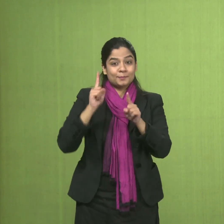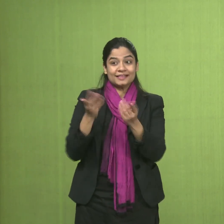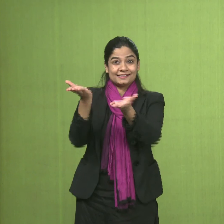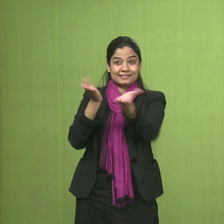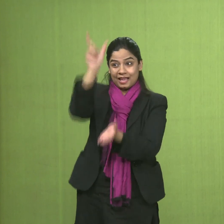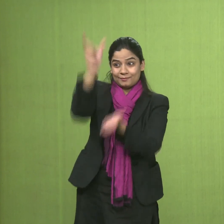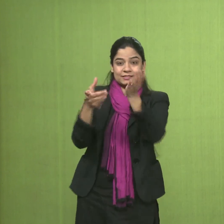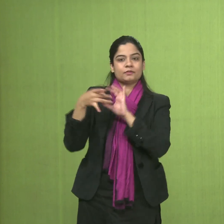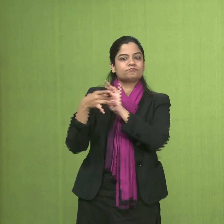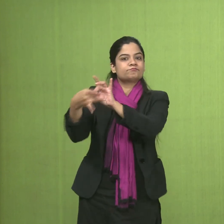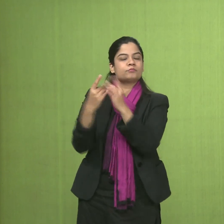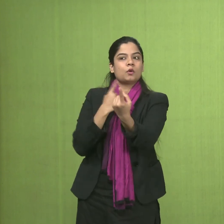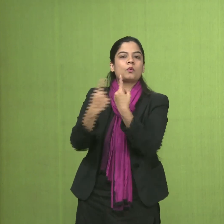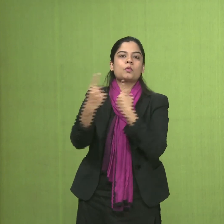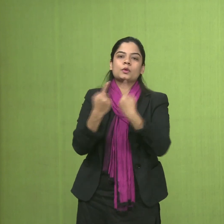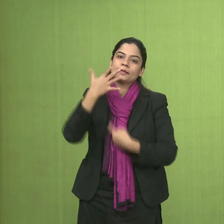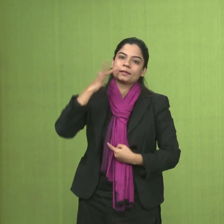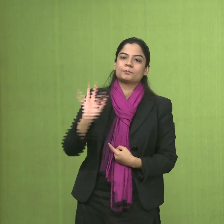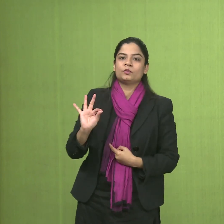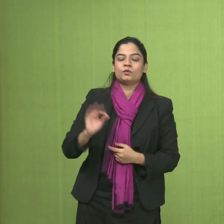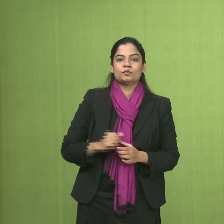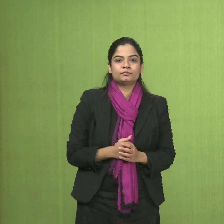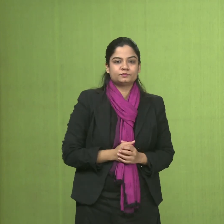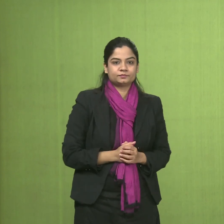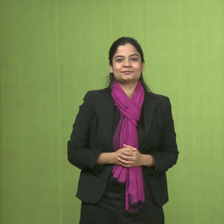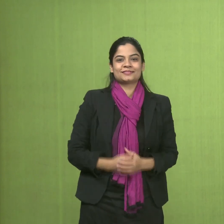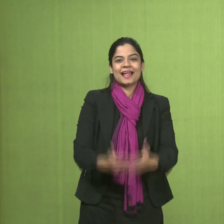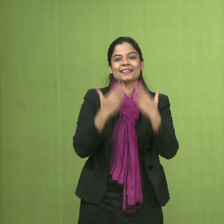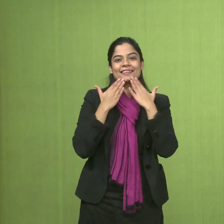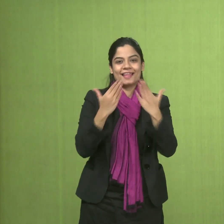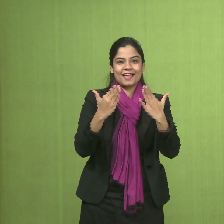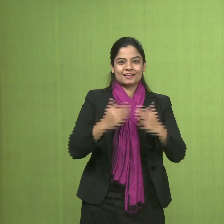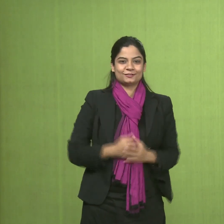Have a good connect and understand the service well. Thank you.